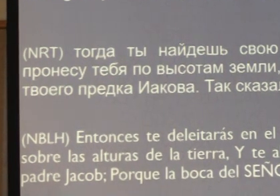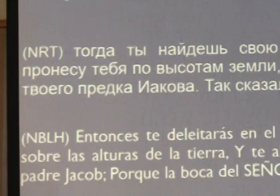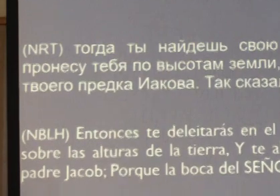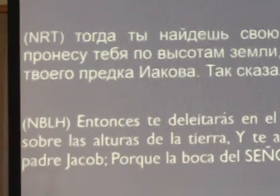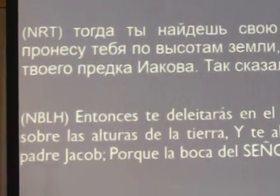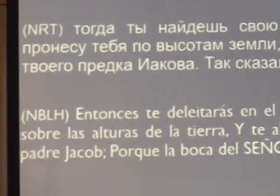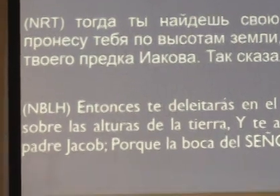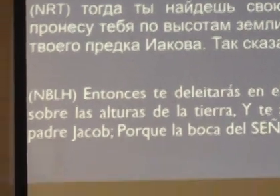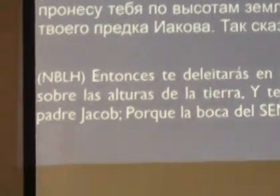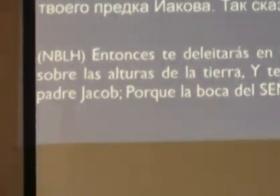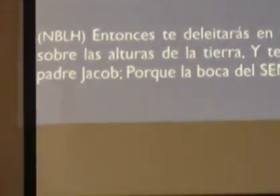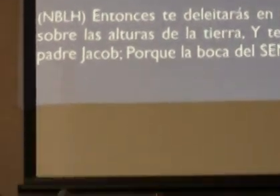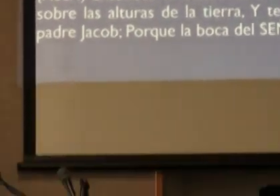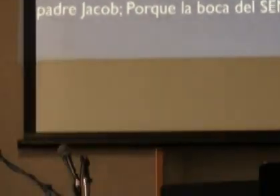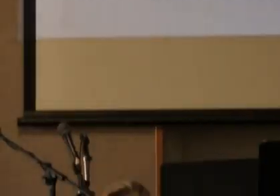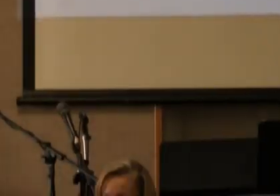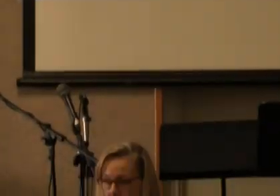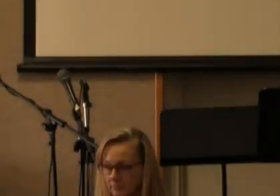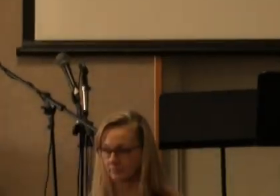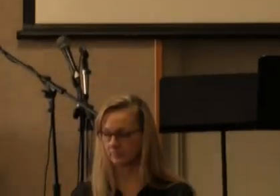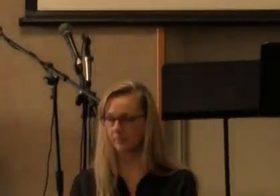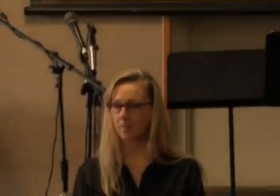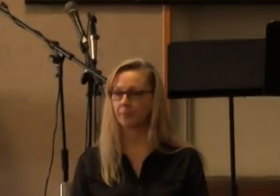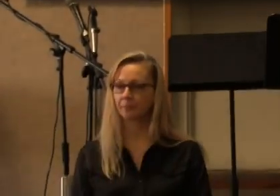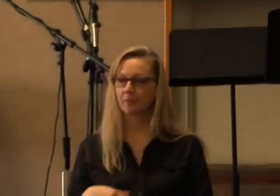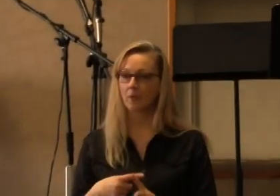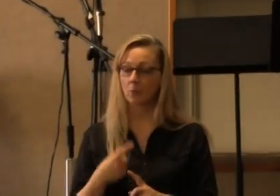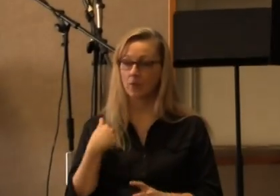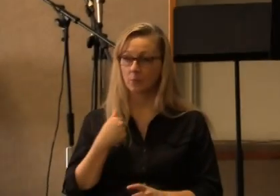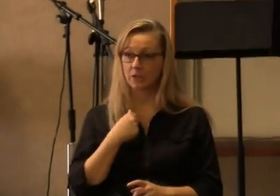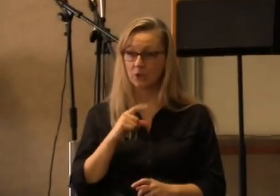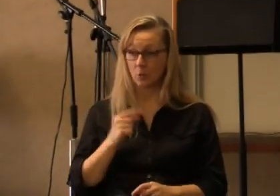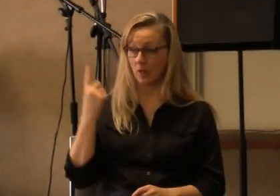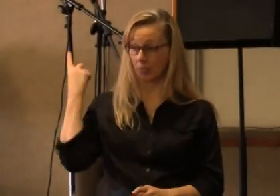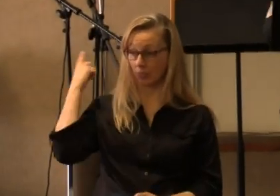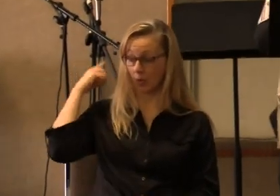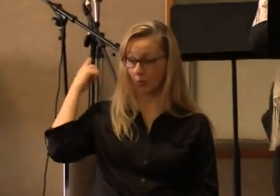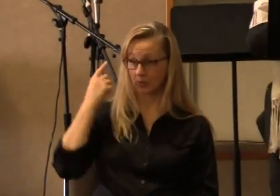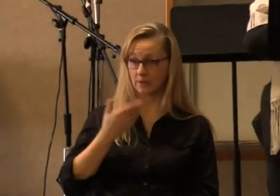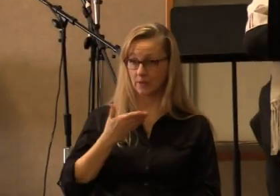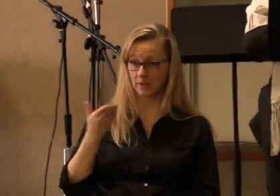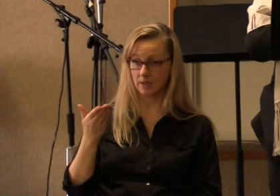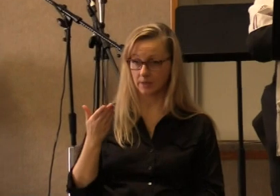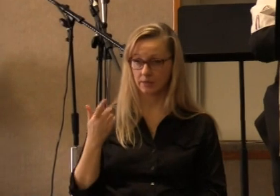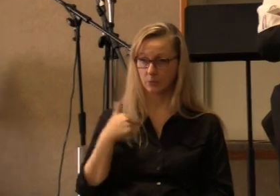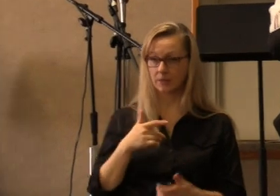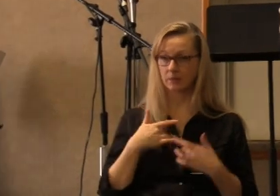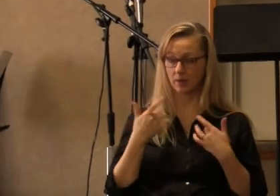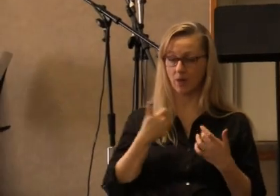When we do those things, we delight ourselves in Adonai. Do you delight yourself?